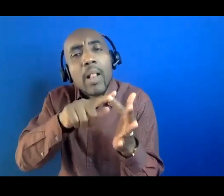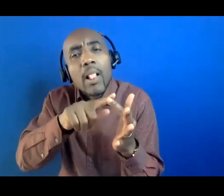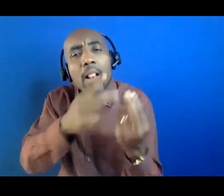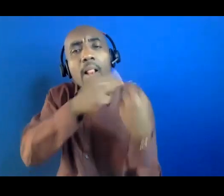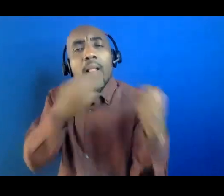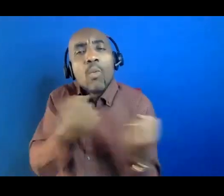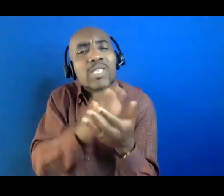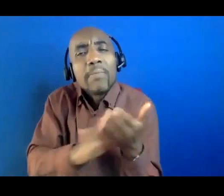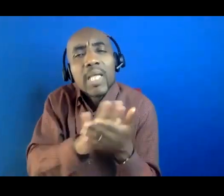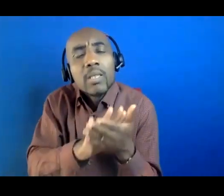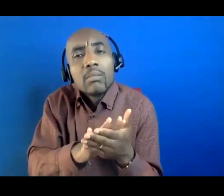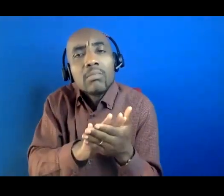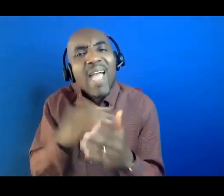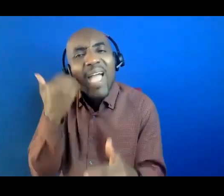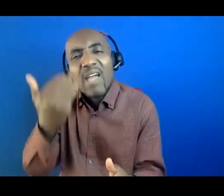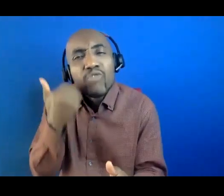look like?